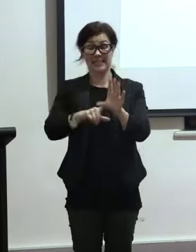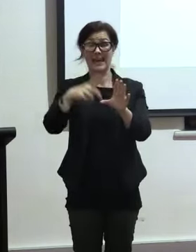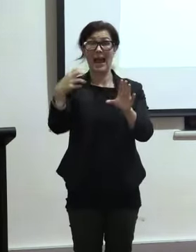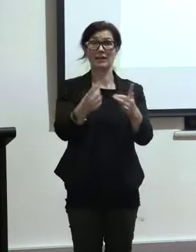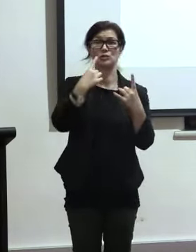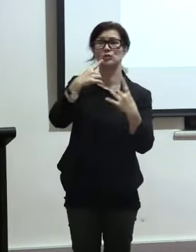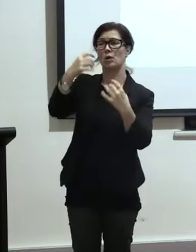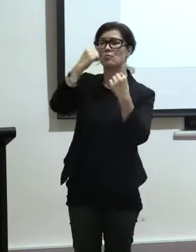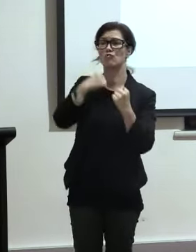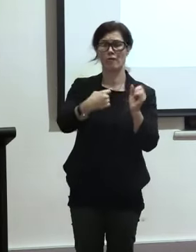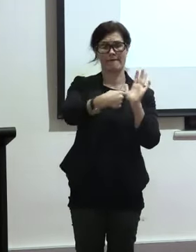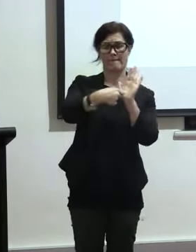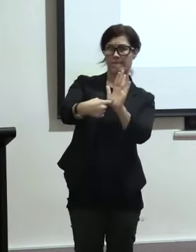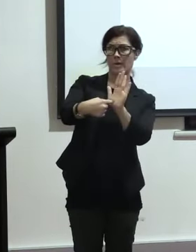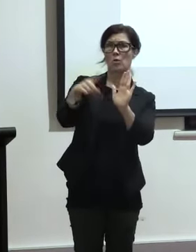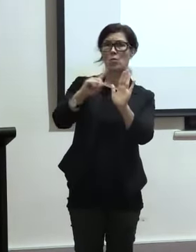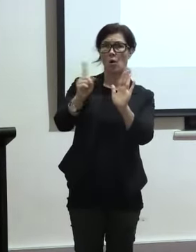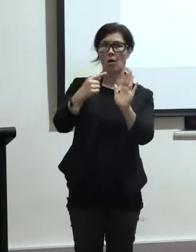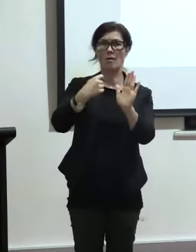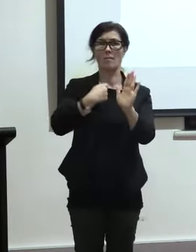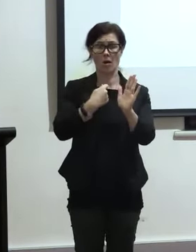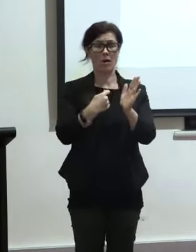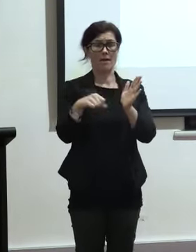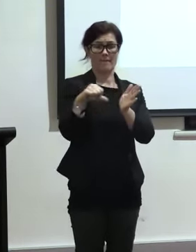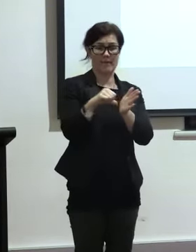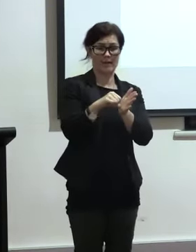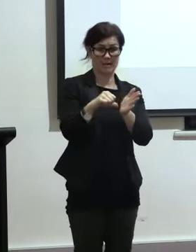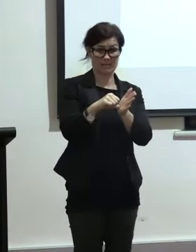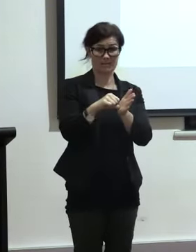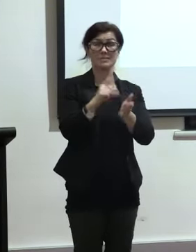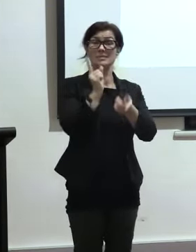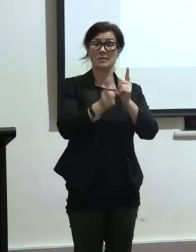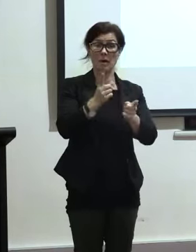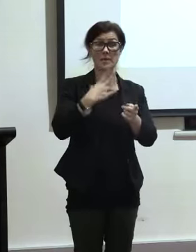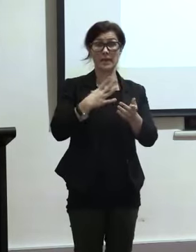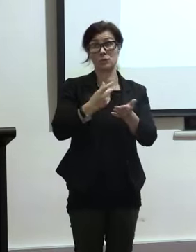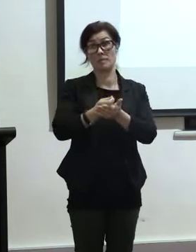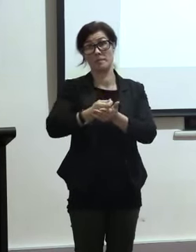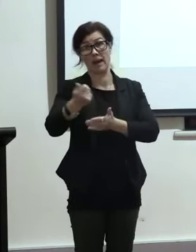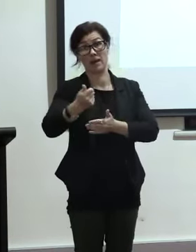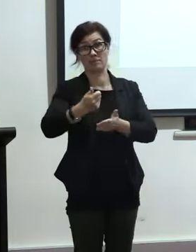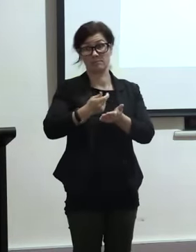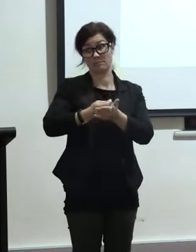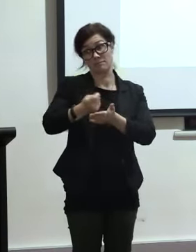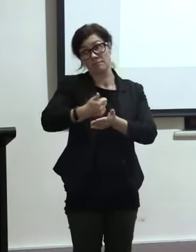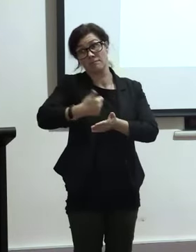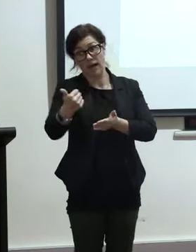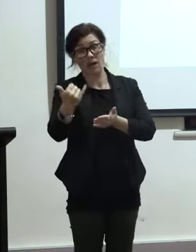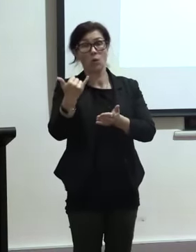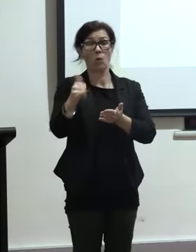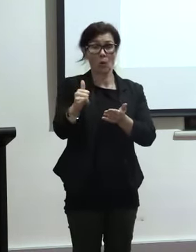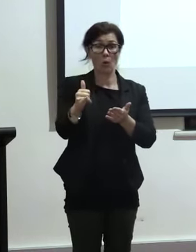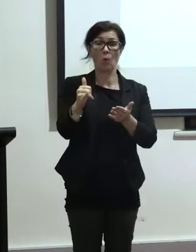So you had to either carry some of it over or pay some of it back, or at least prove how you've been using that